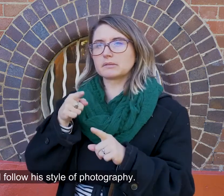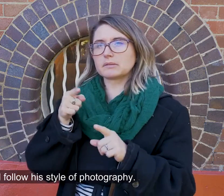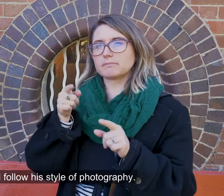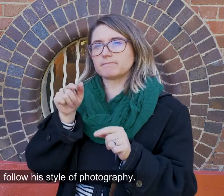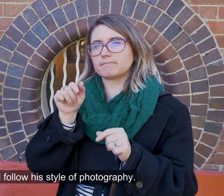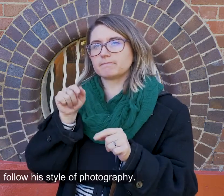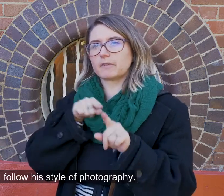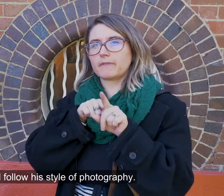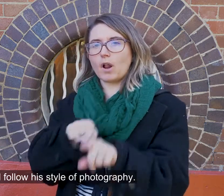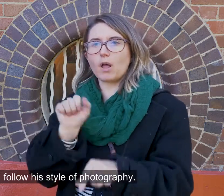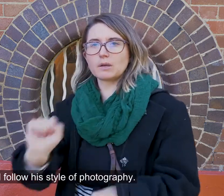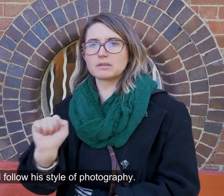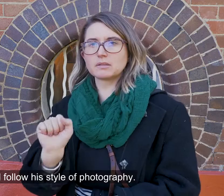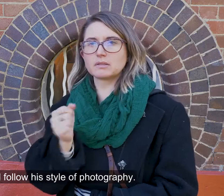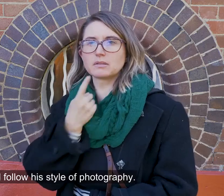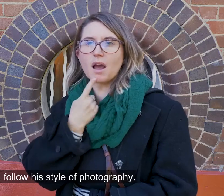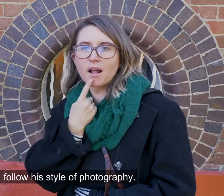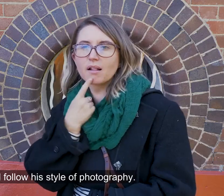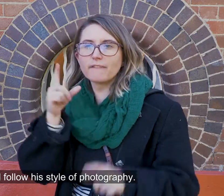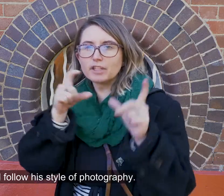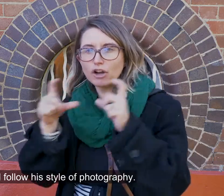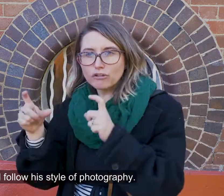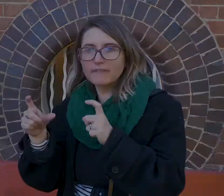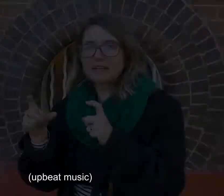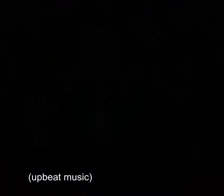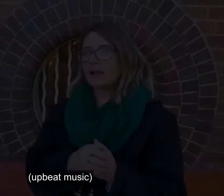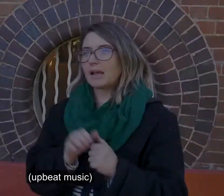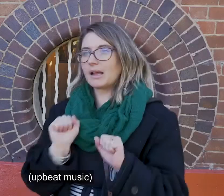follow his style of photography.